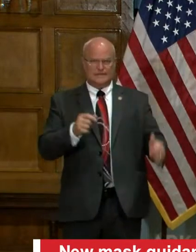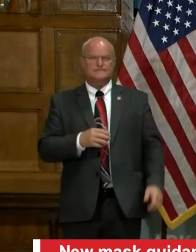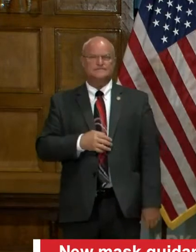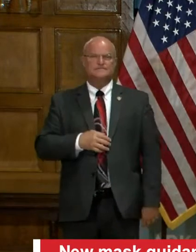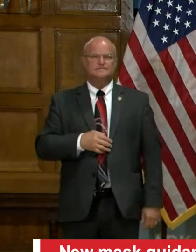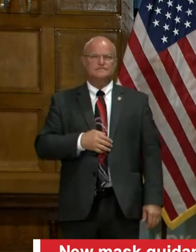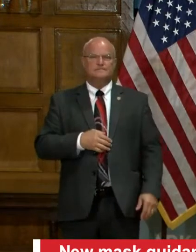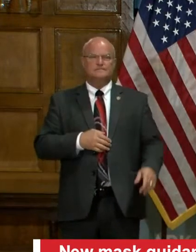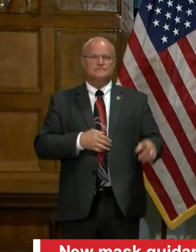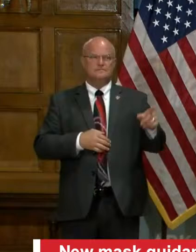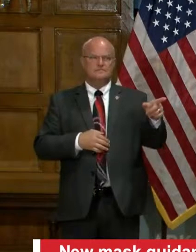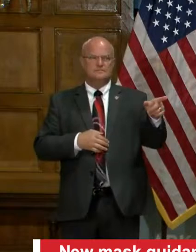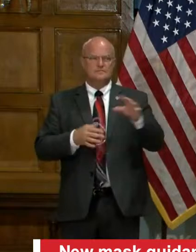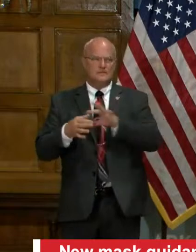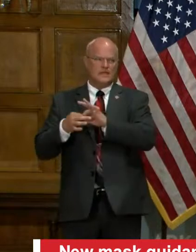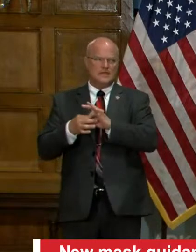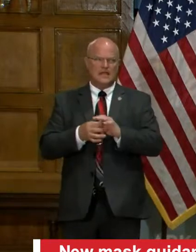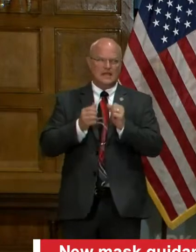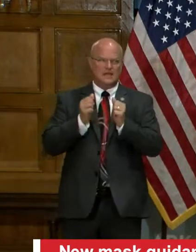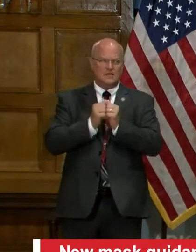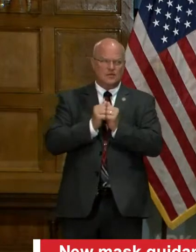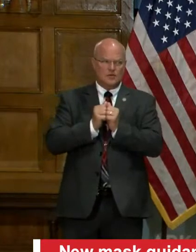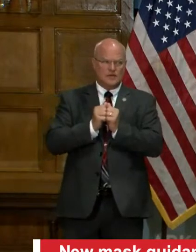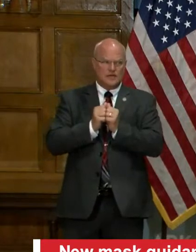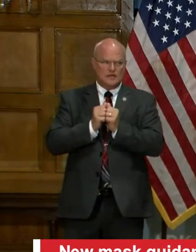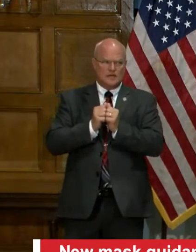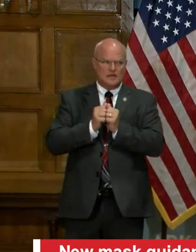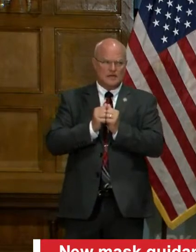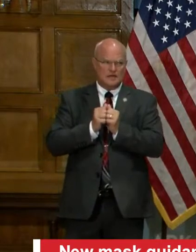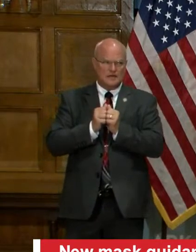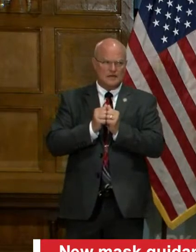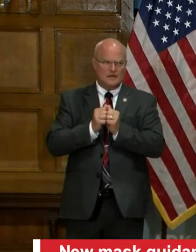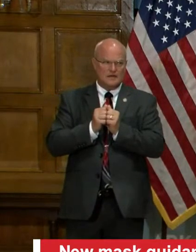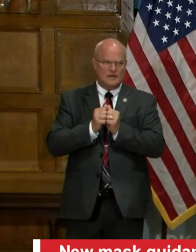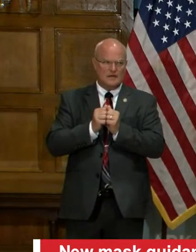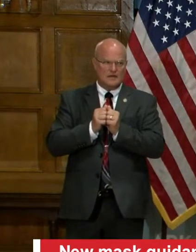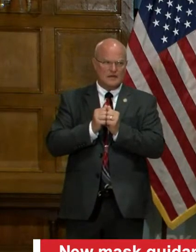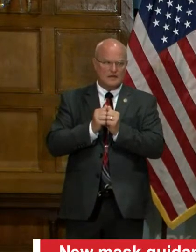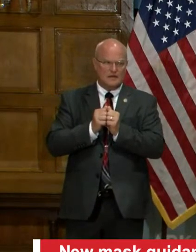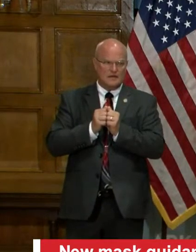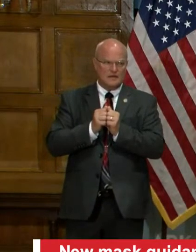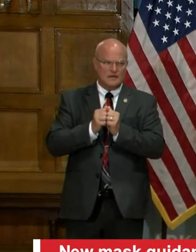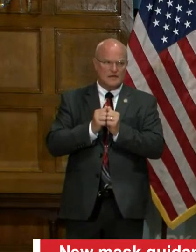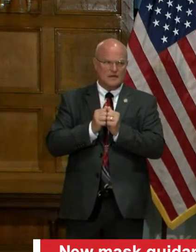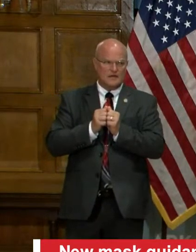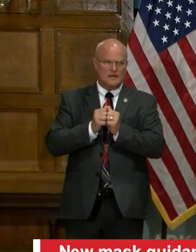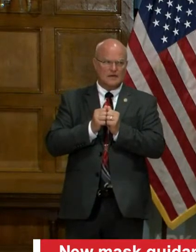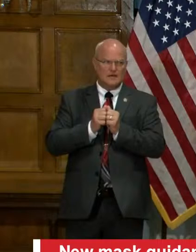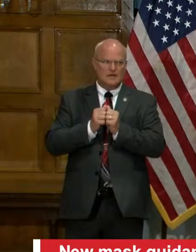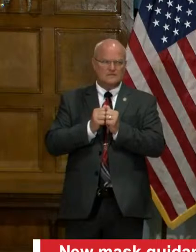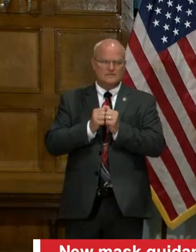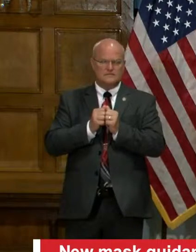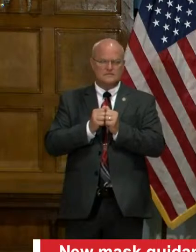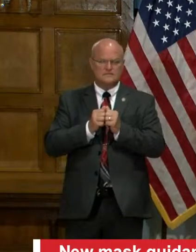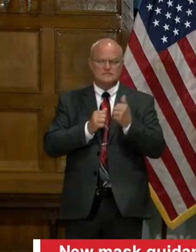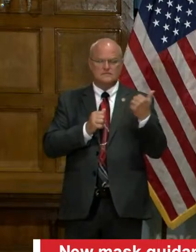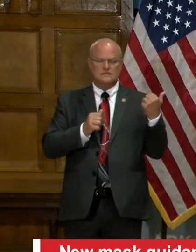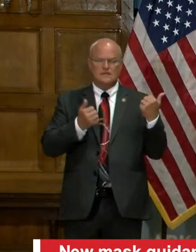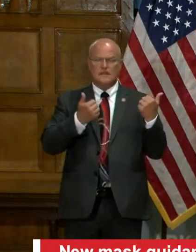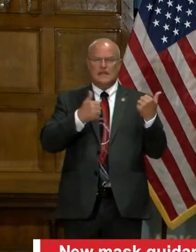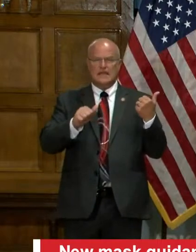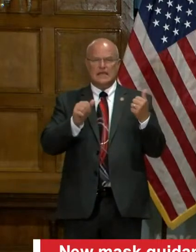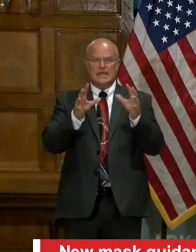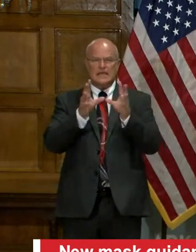rapidly. With the protests at the Capitol and also? I think